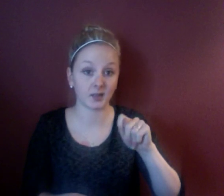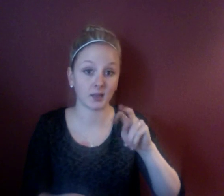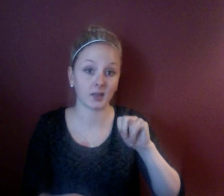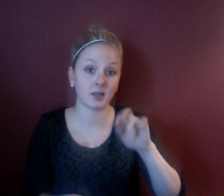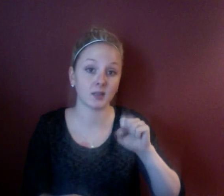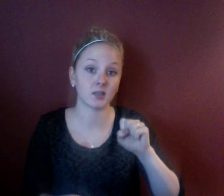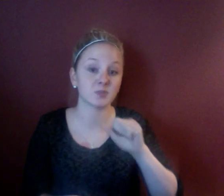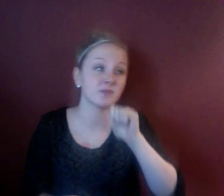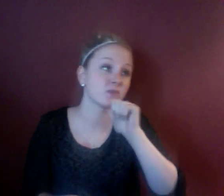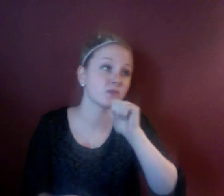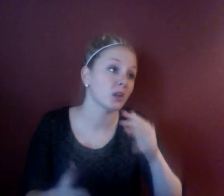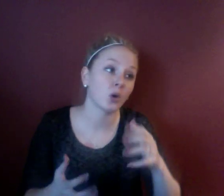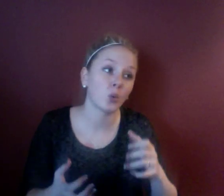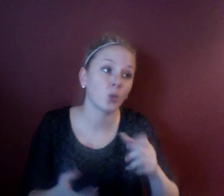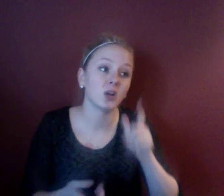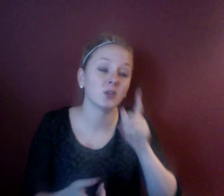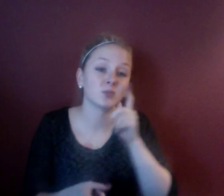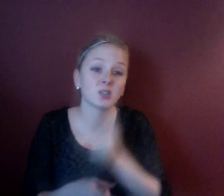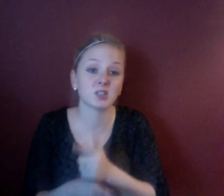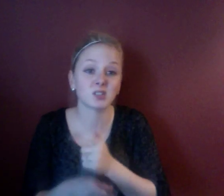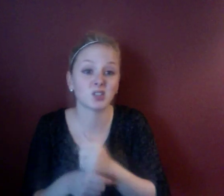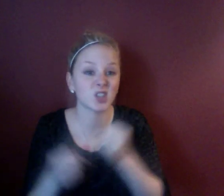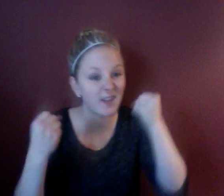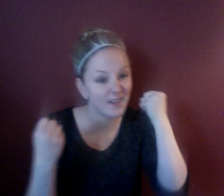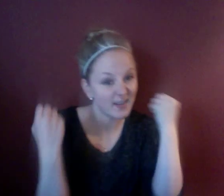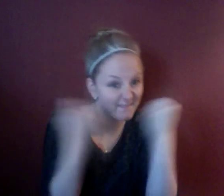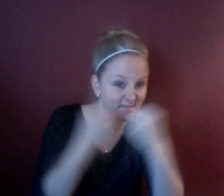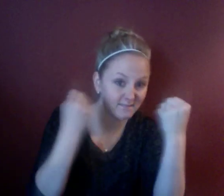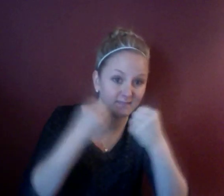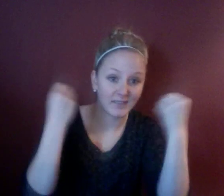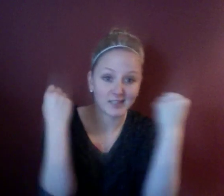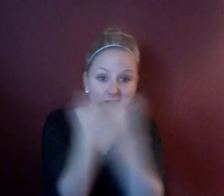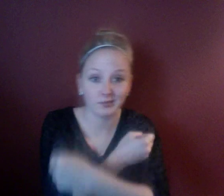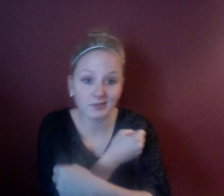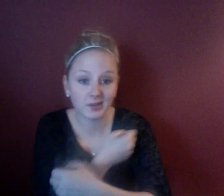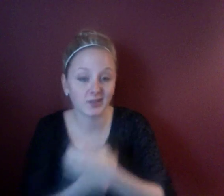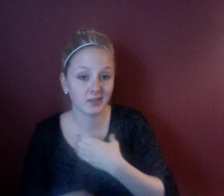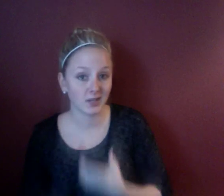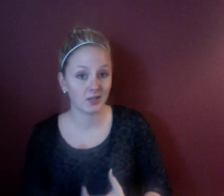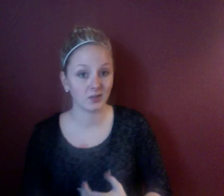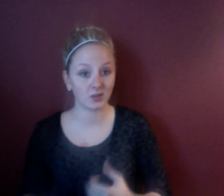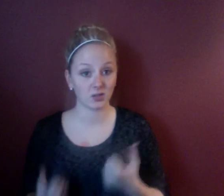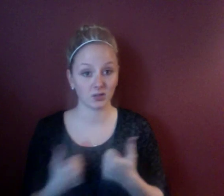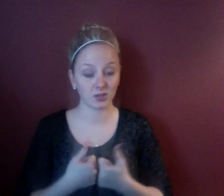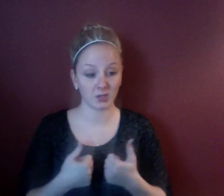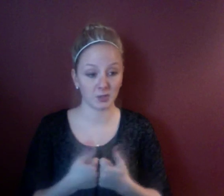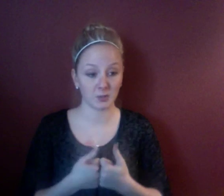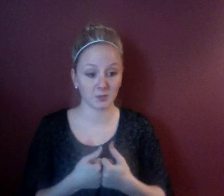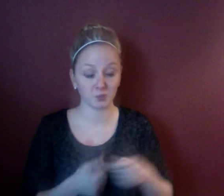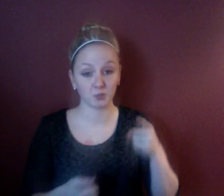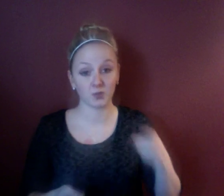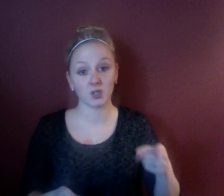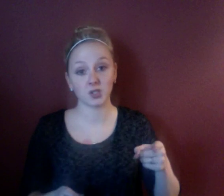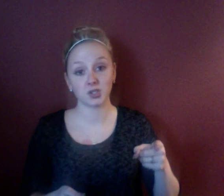skinny legs and you can rock jeans. I don't know if I can see it on myself. Is it just that you've only seen yourself in vintage